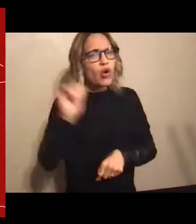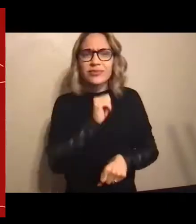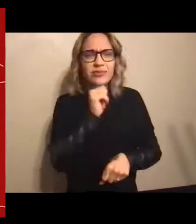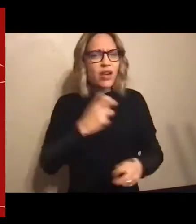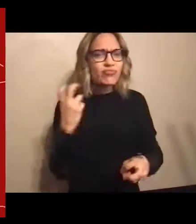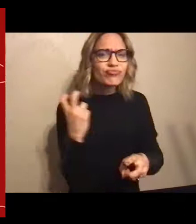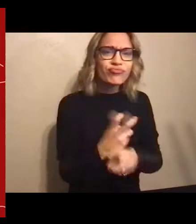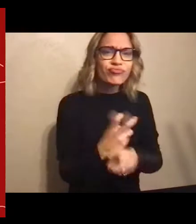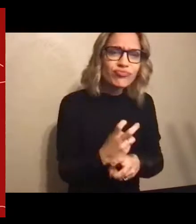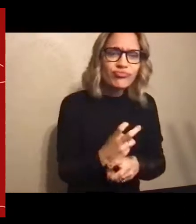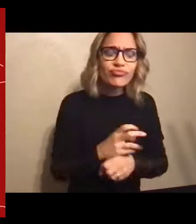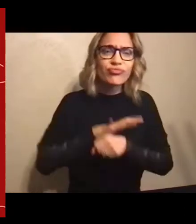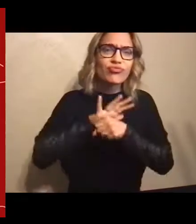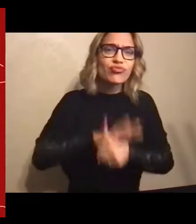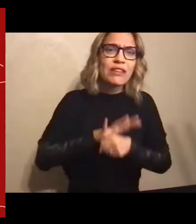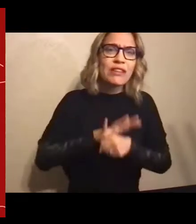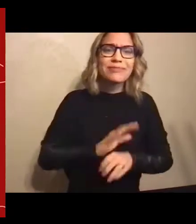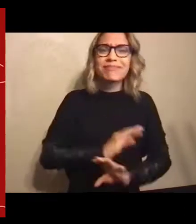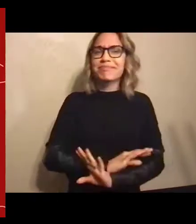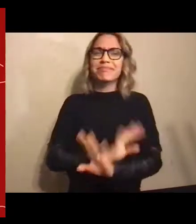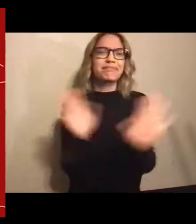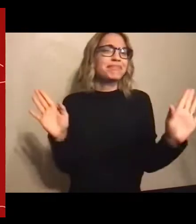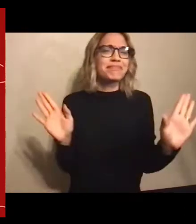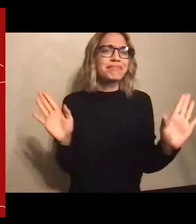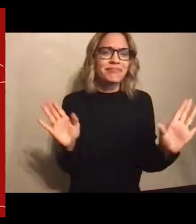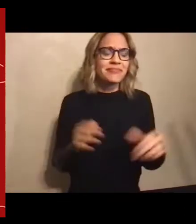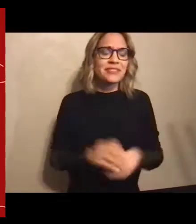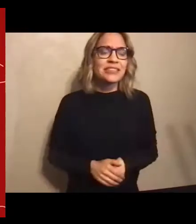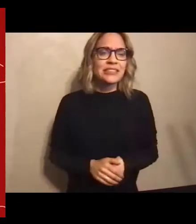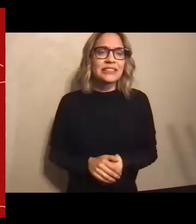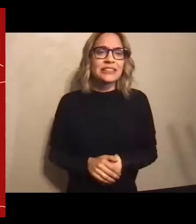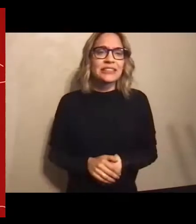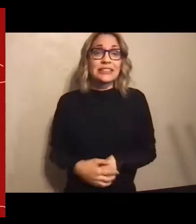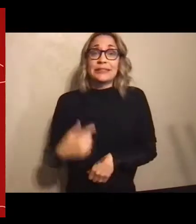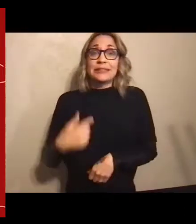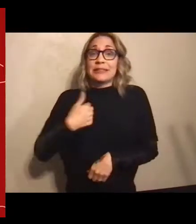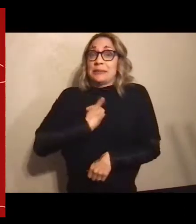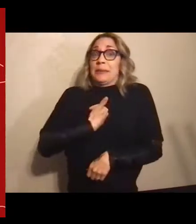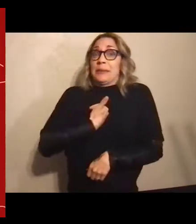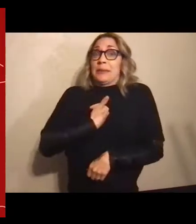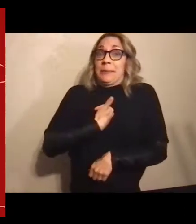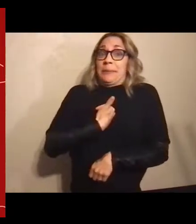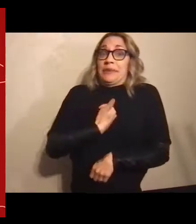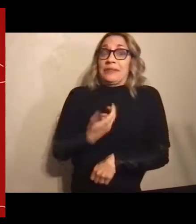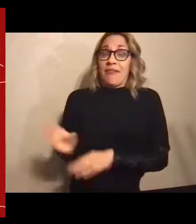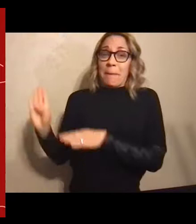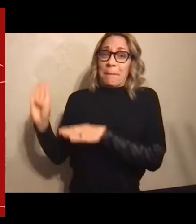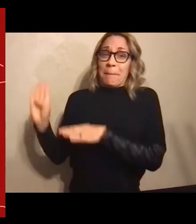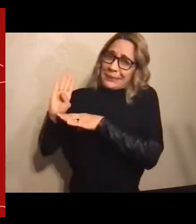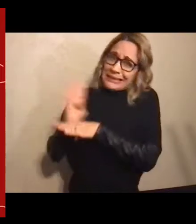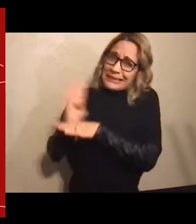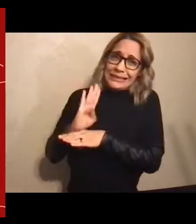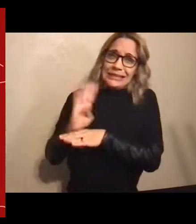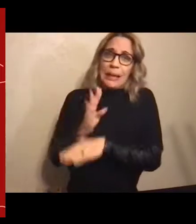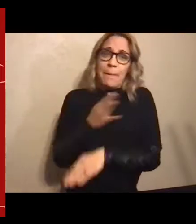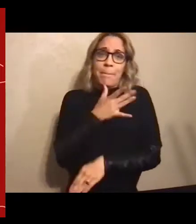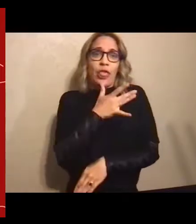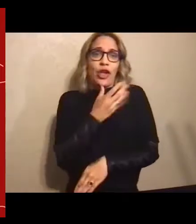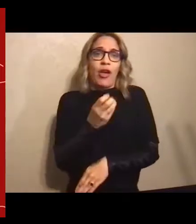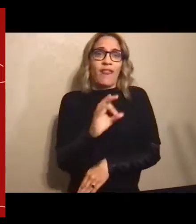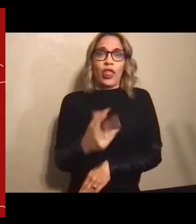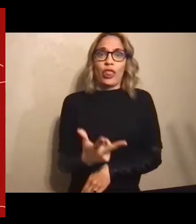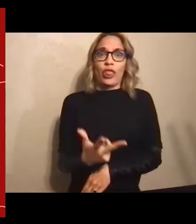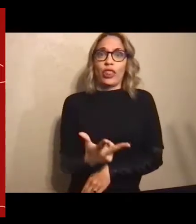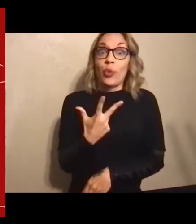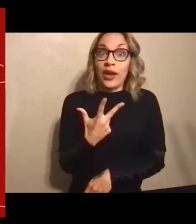our favor. Work smarter, not harder. Eliminate the stress in every way that you can.